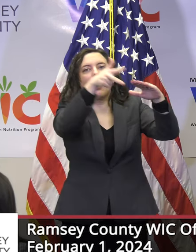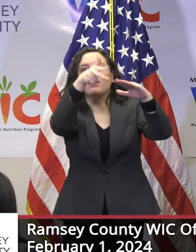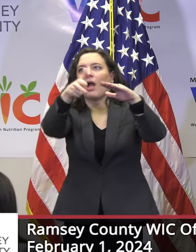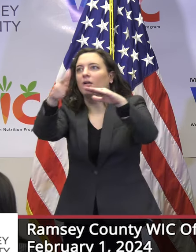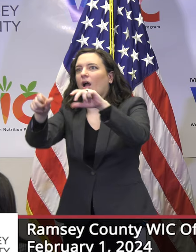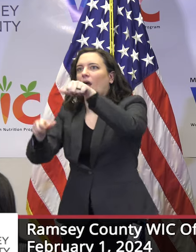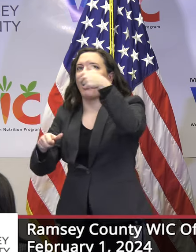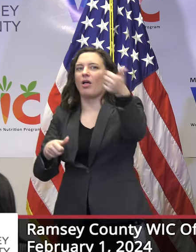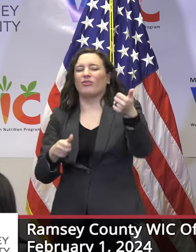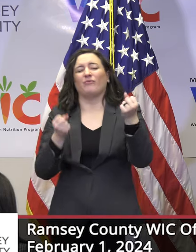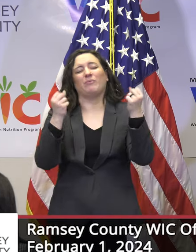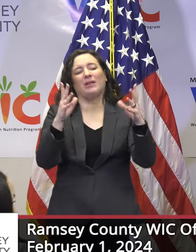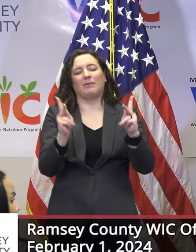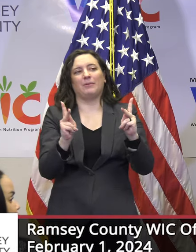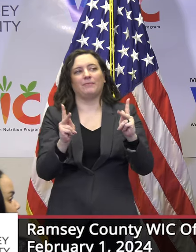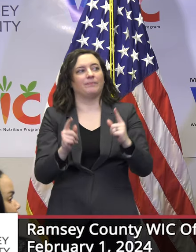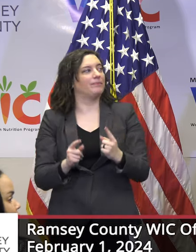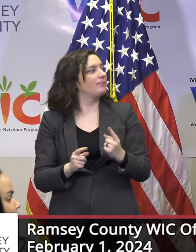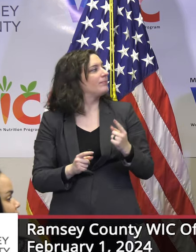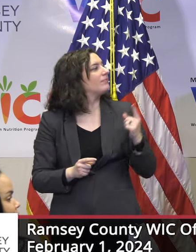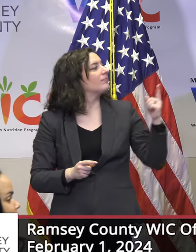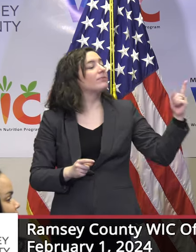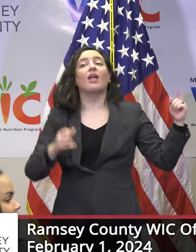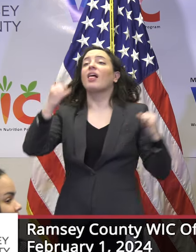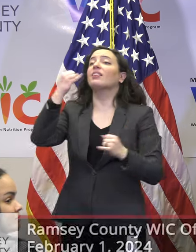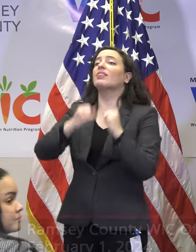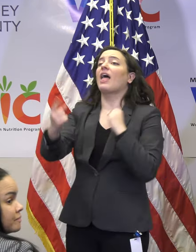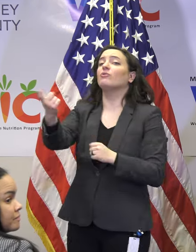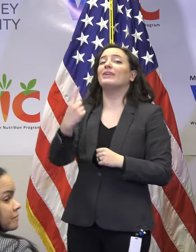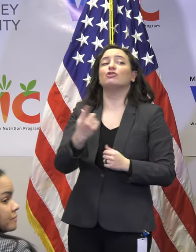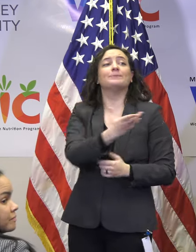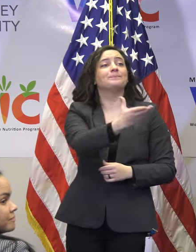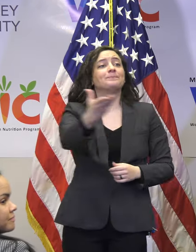serviced by WIC. Last question.